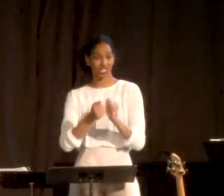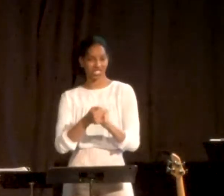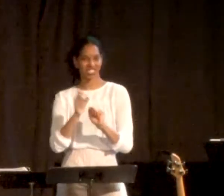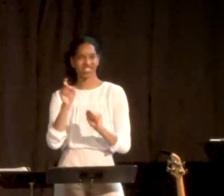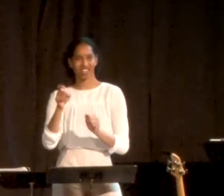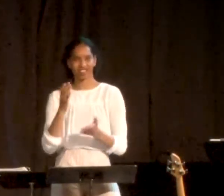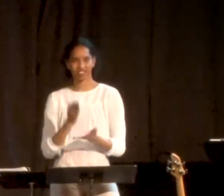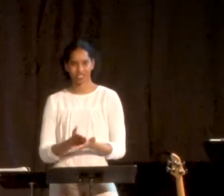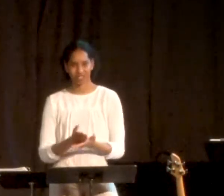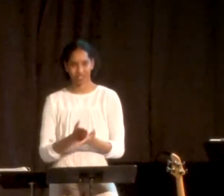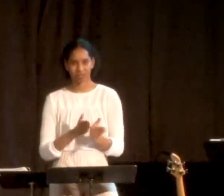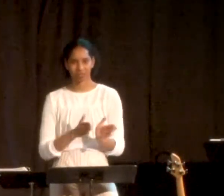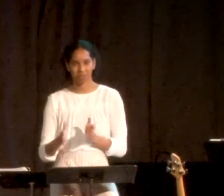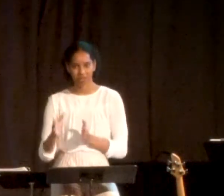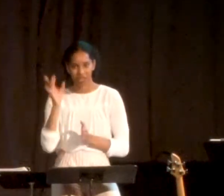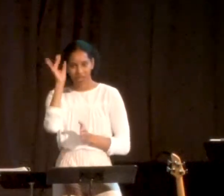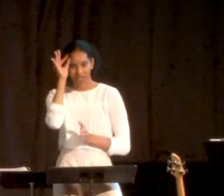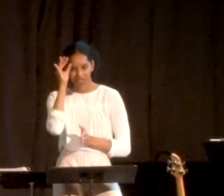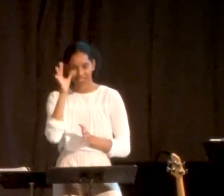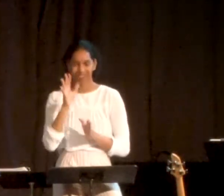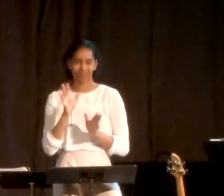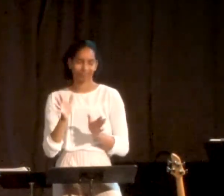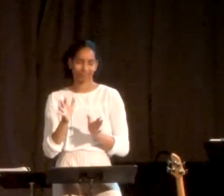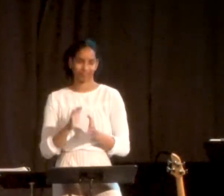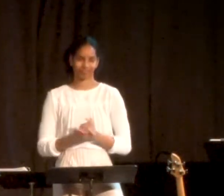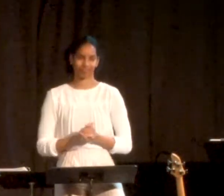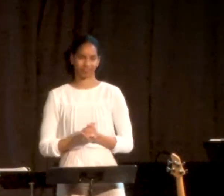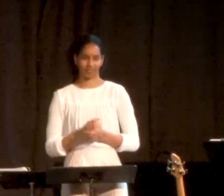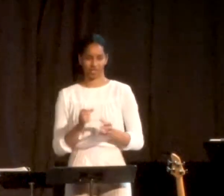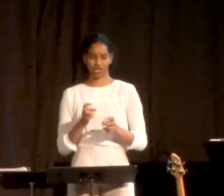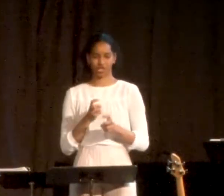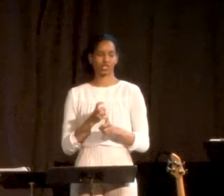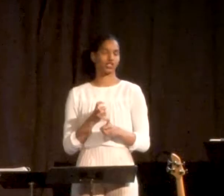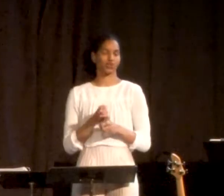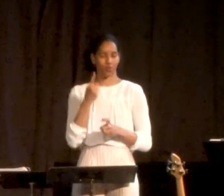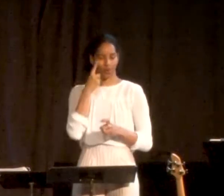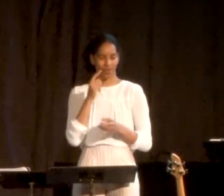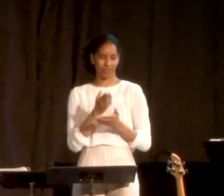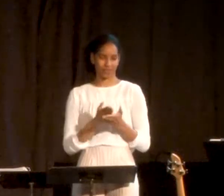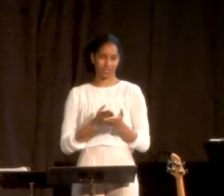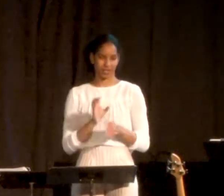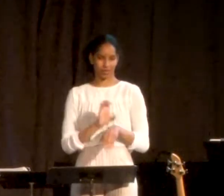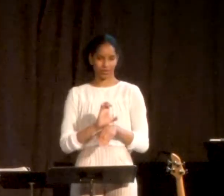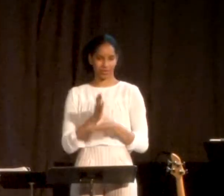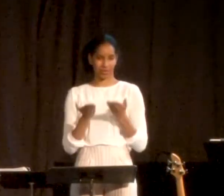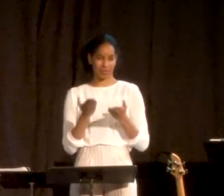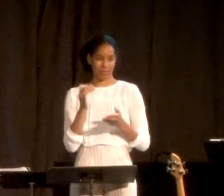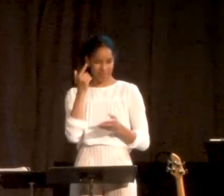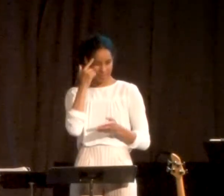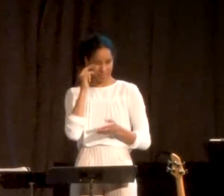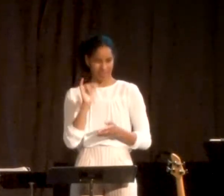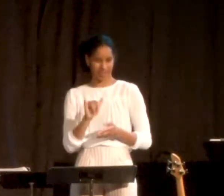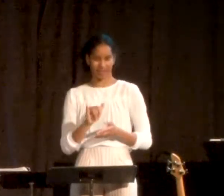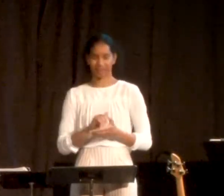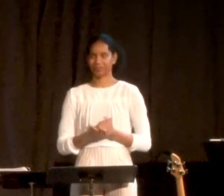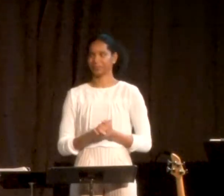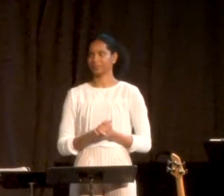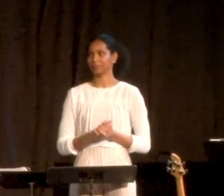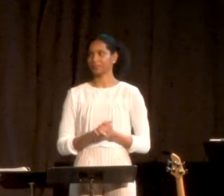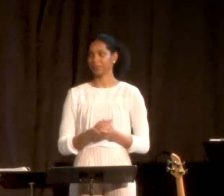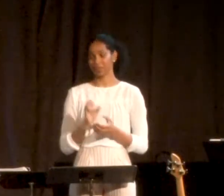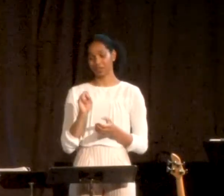And that way we can get everything done swiftly and reliably, like a